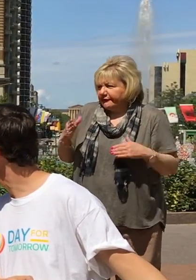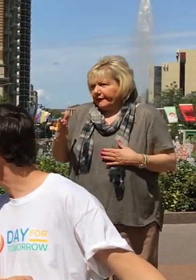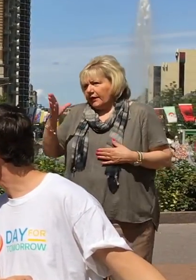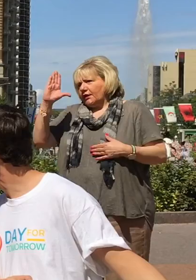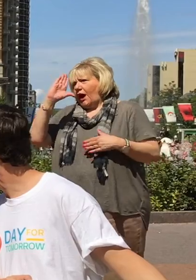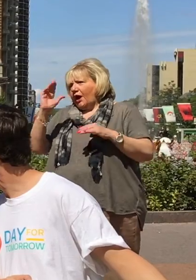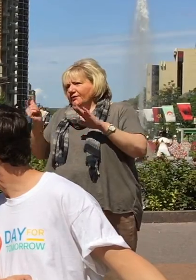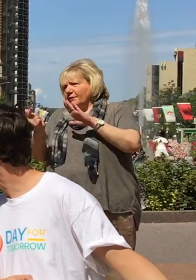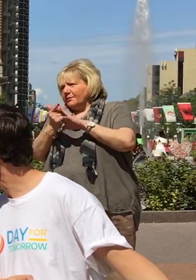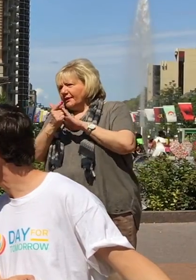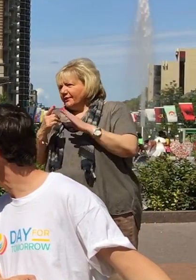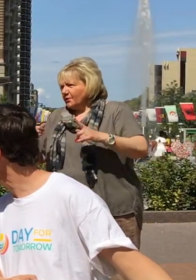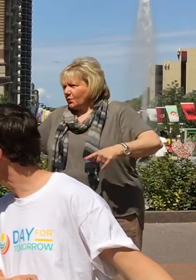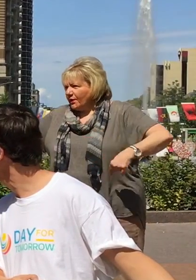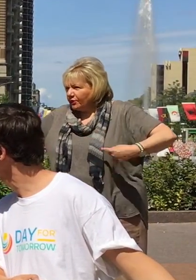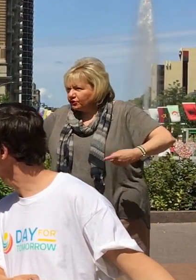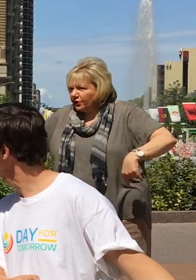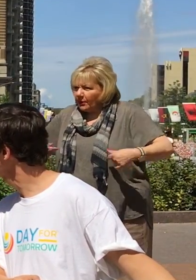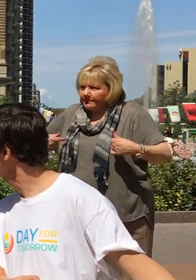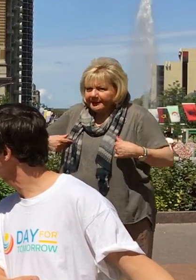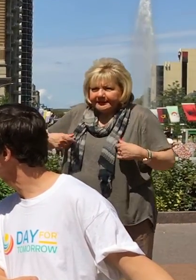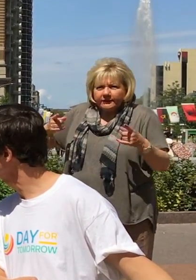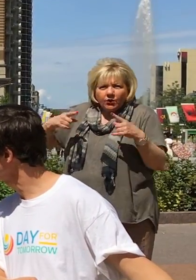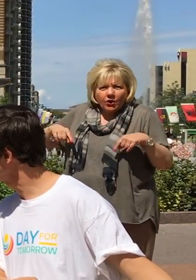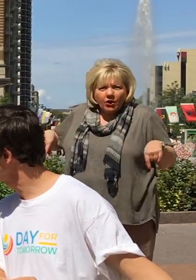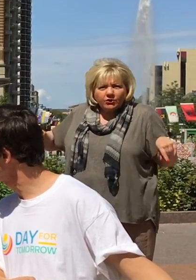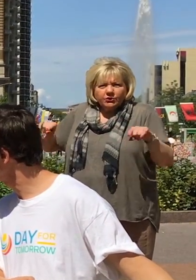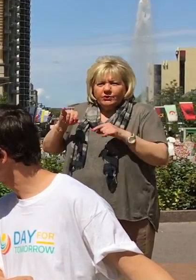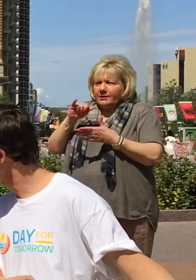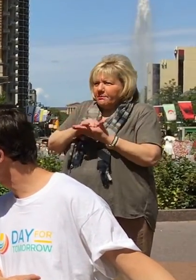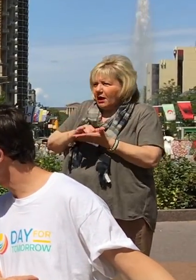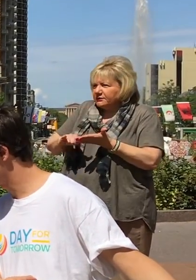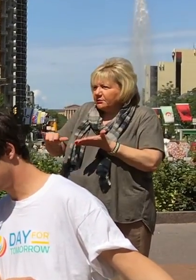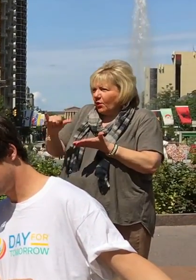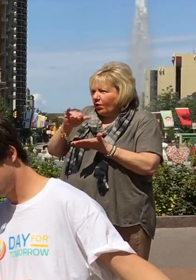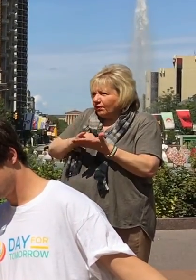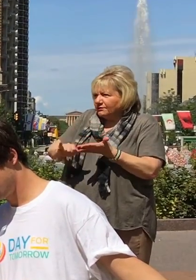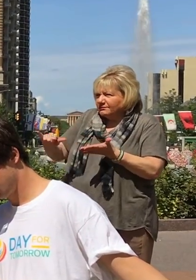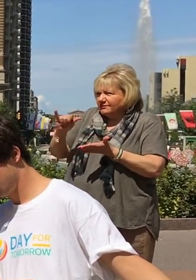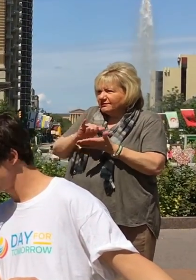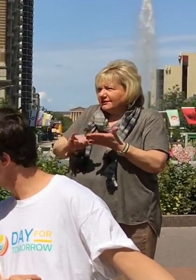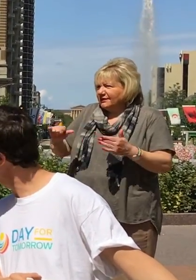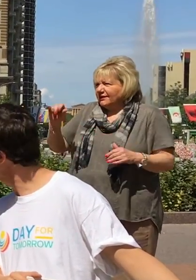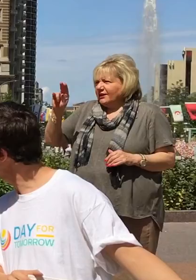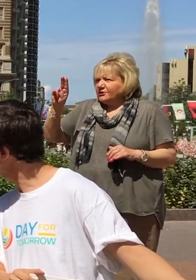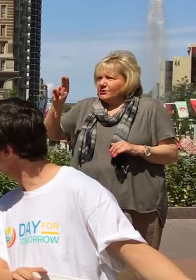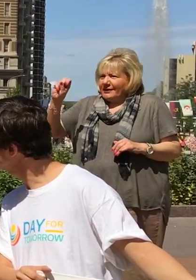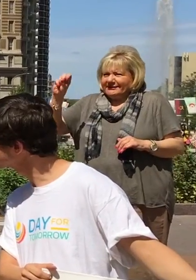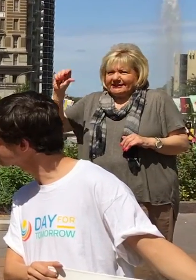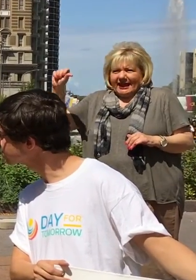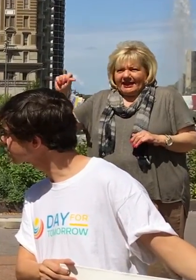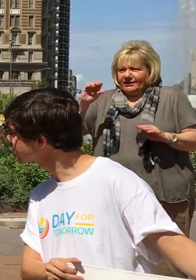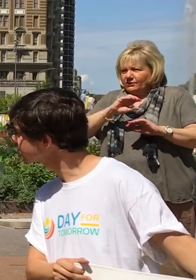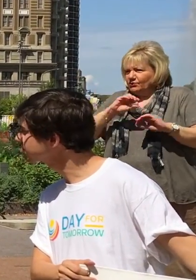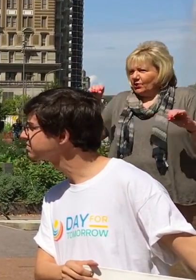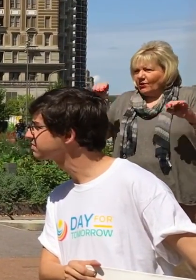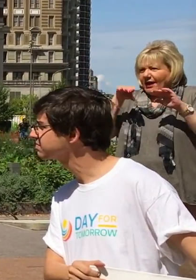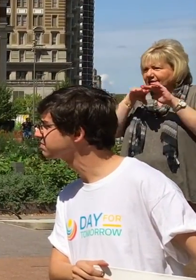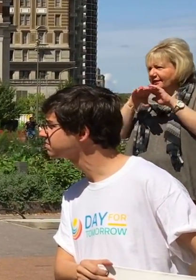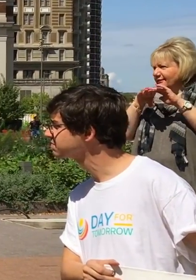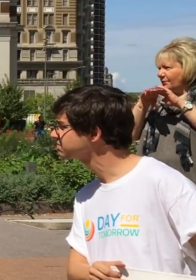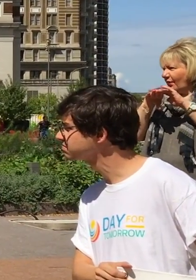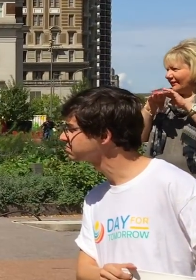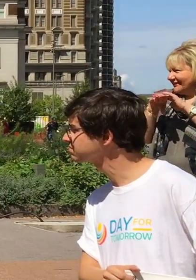God forbidding, if you're in a wheelchair or if I was in a wheelchair, it's impossible. The United States is not accessible.